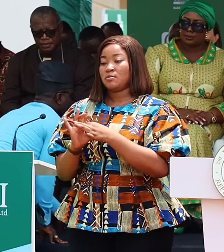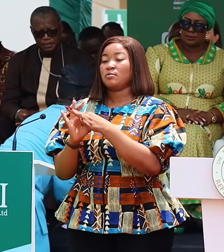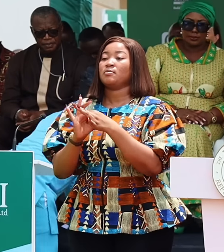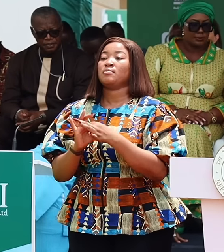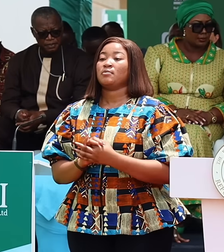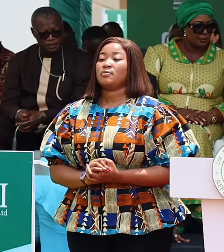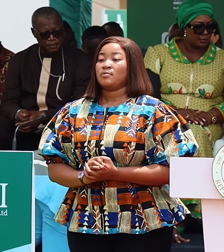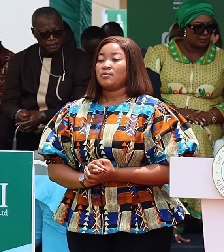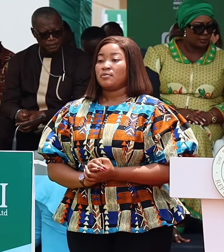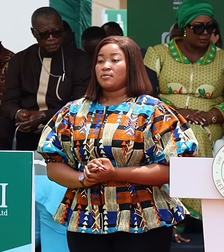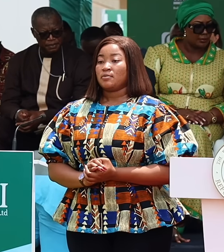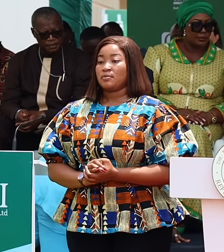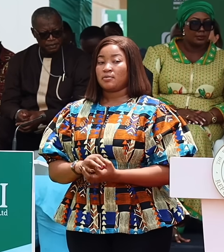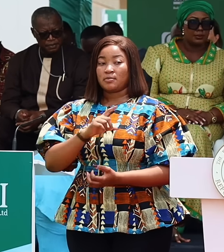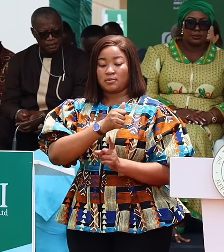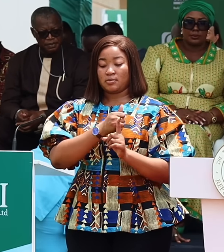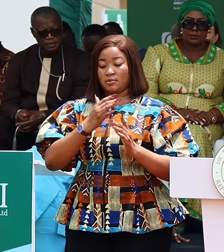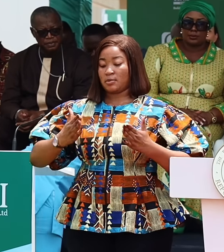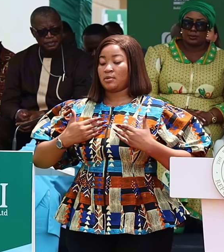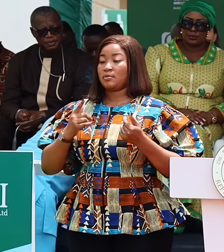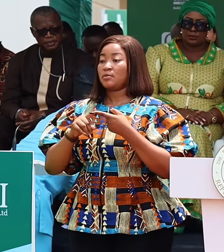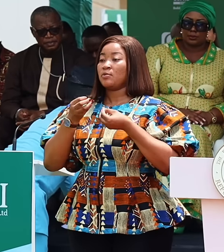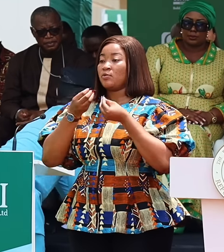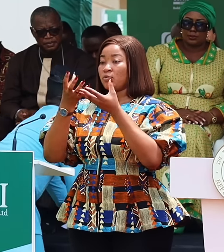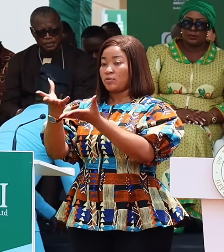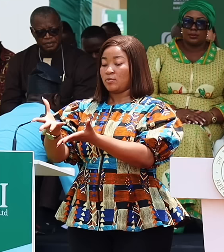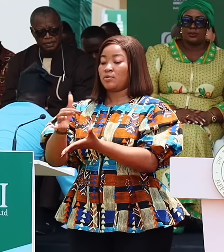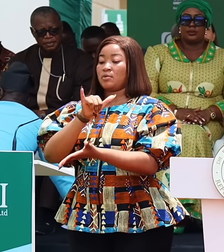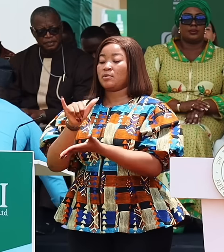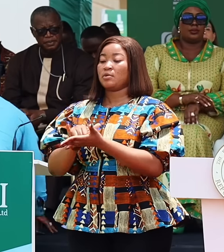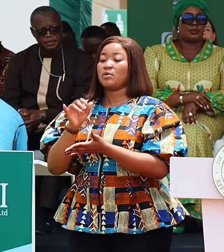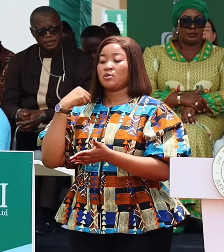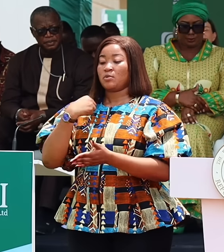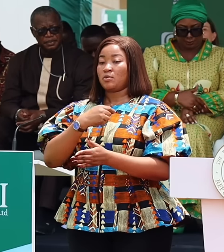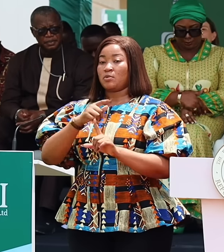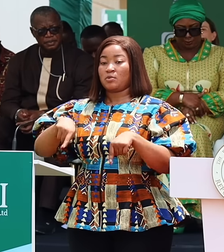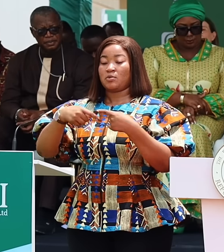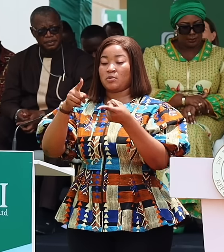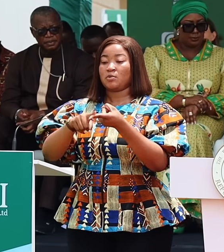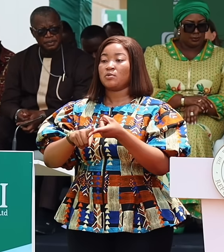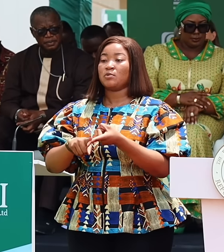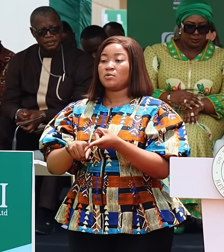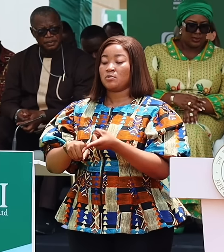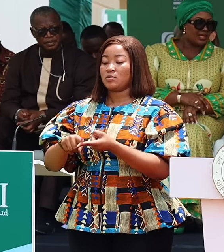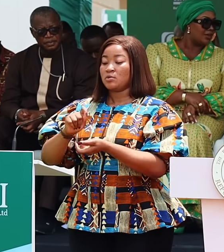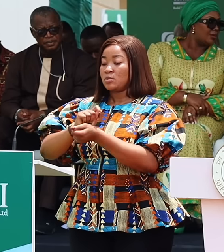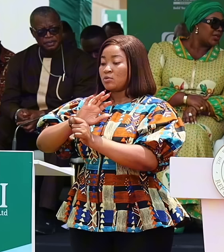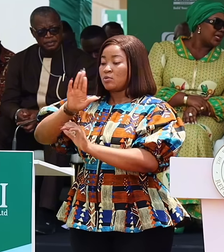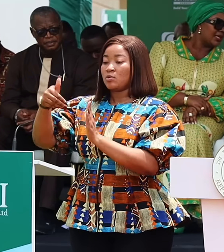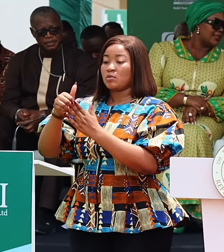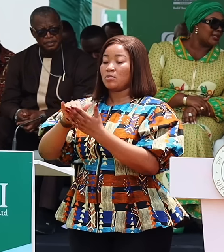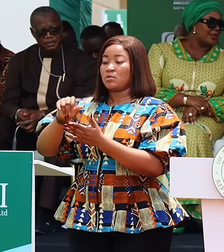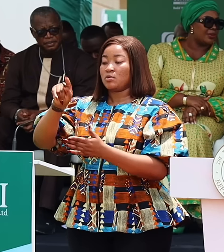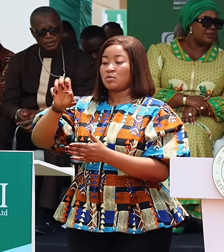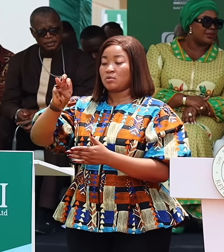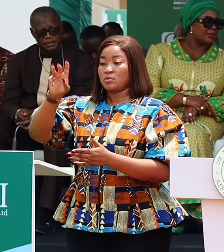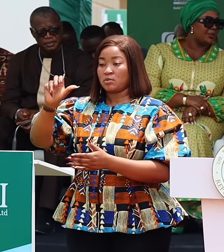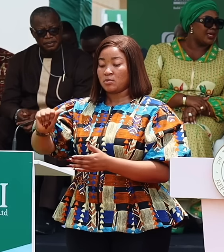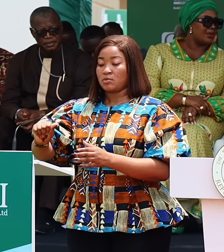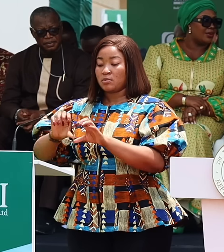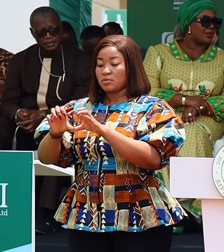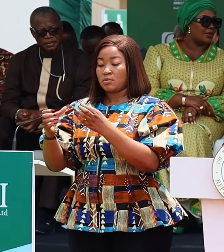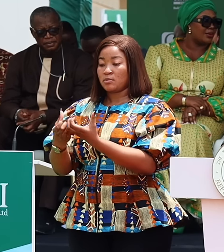together. I'm also happy to inform you that we're going to rehabilitate the entire Tema industrial zone